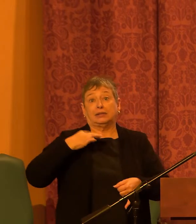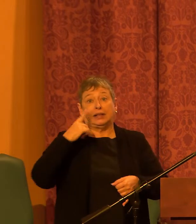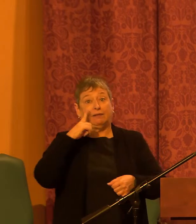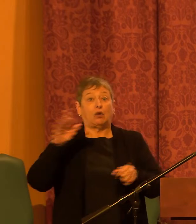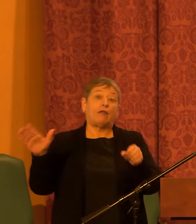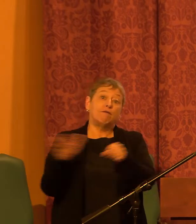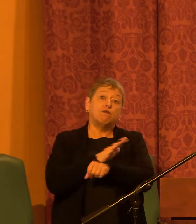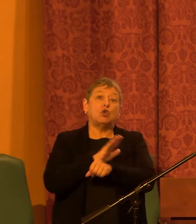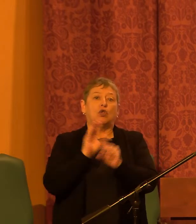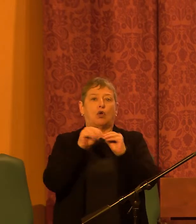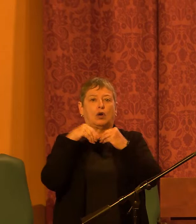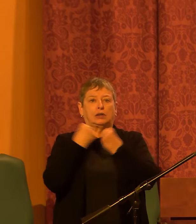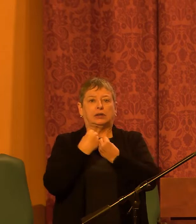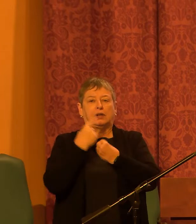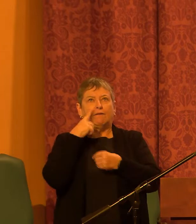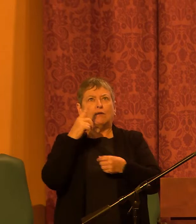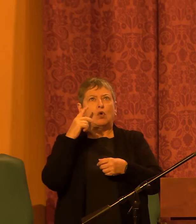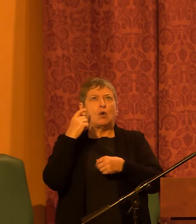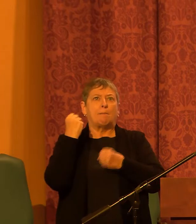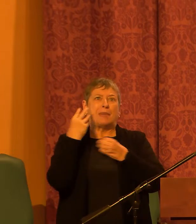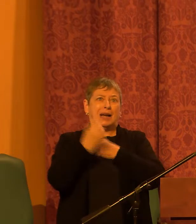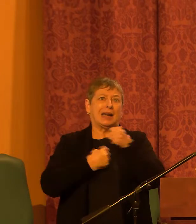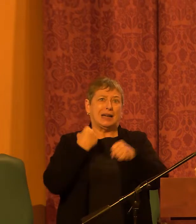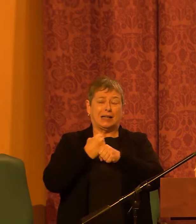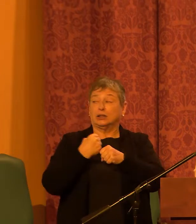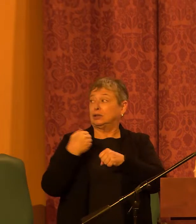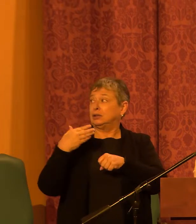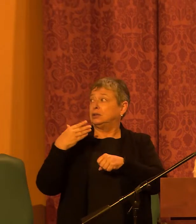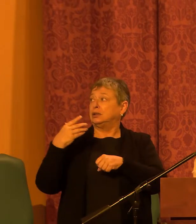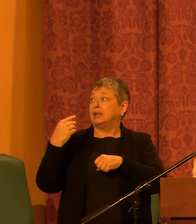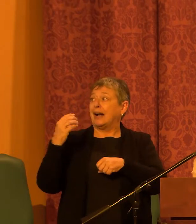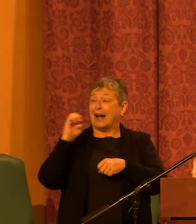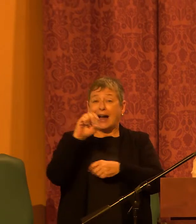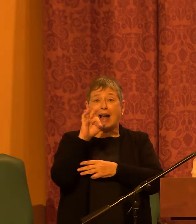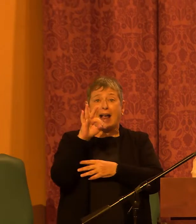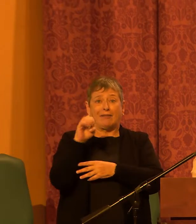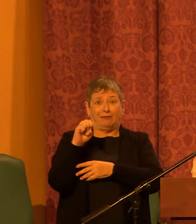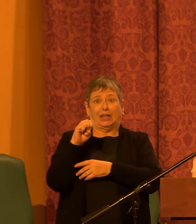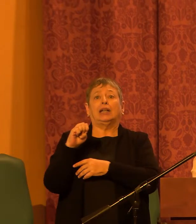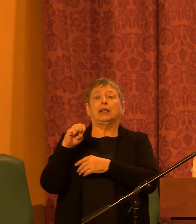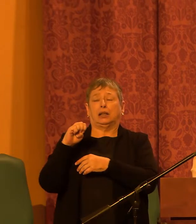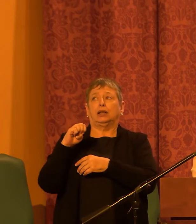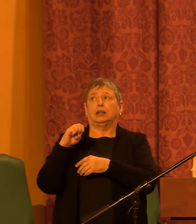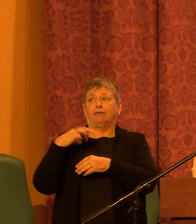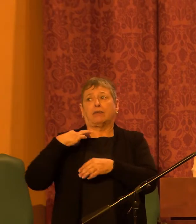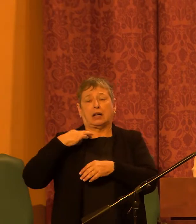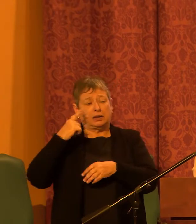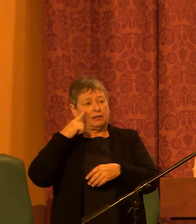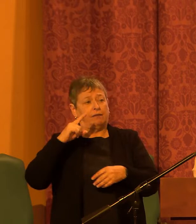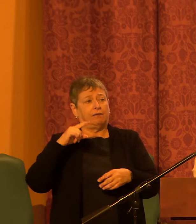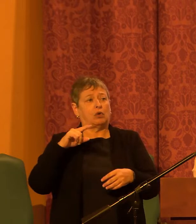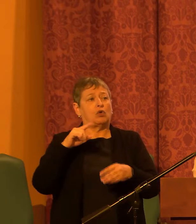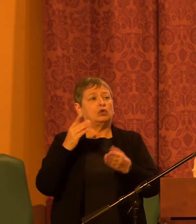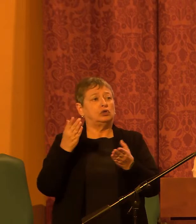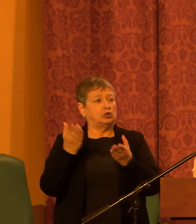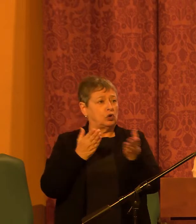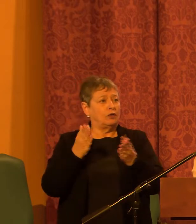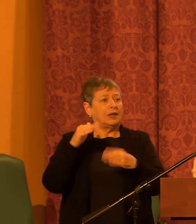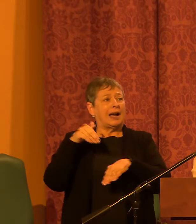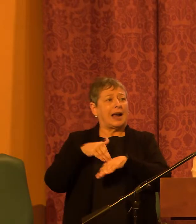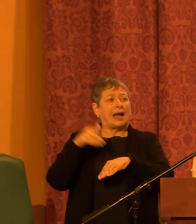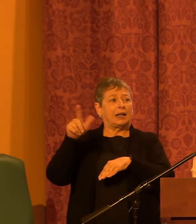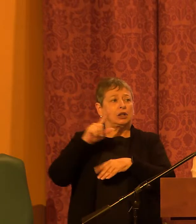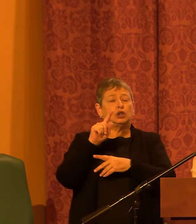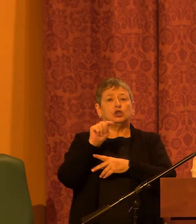years, and again in 2023, Effie volunteered on behalf of Alzheimer's Services at the Attic Trash and Treasure